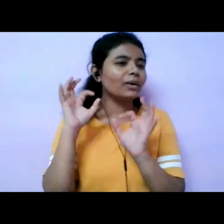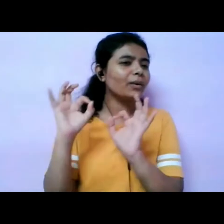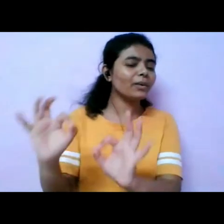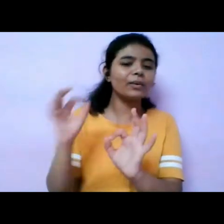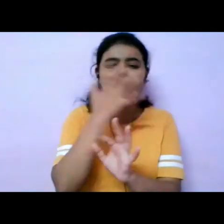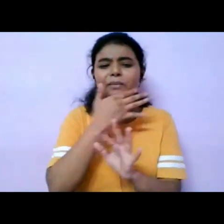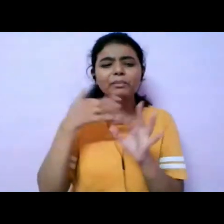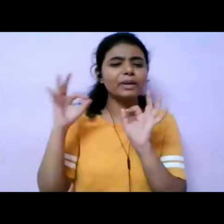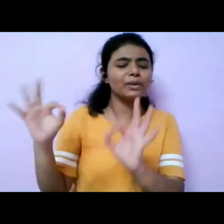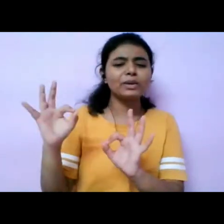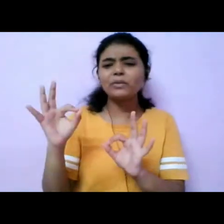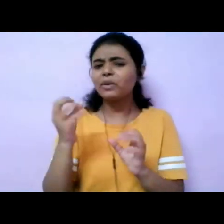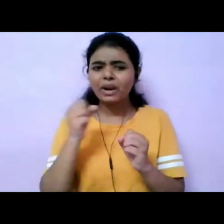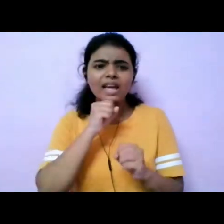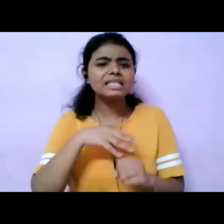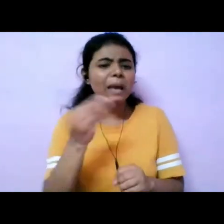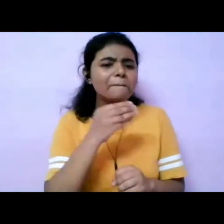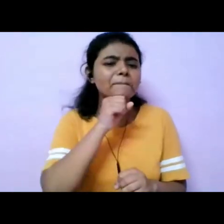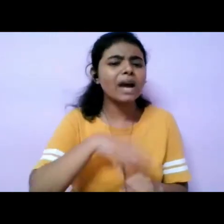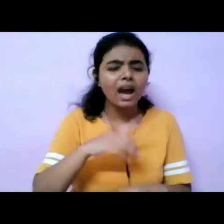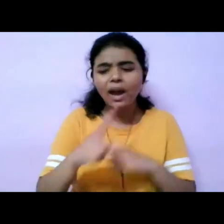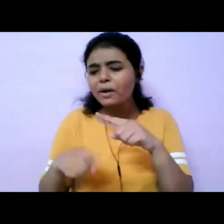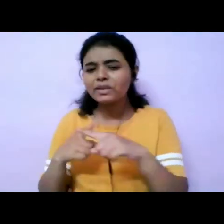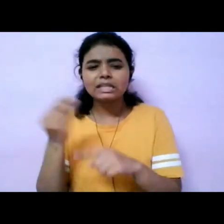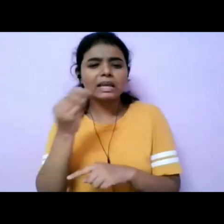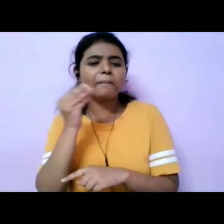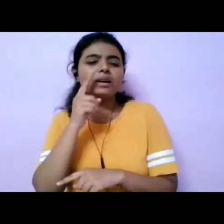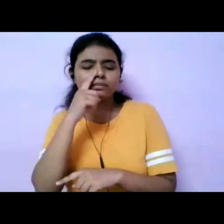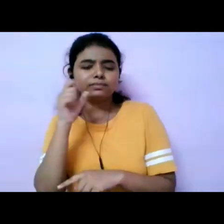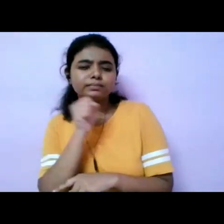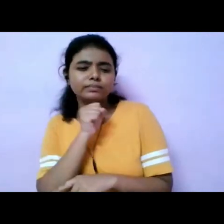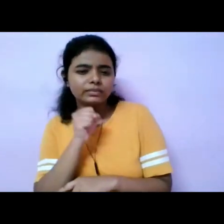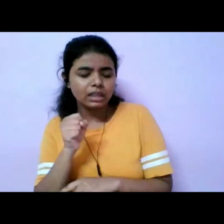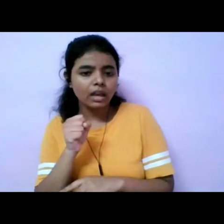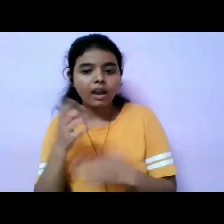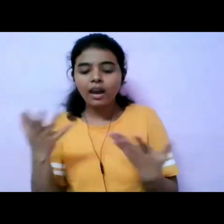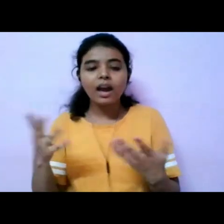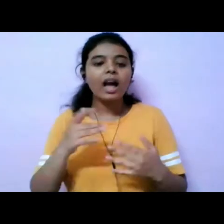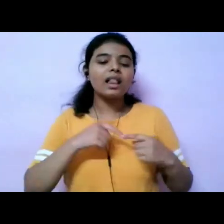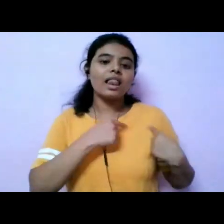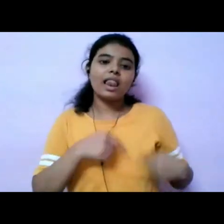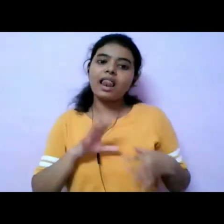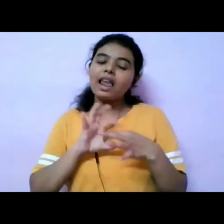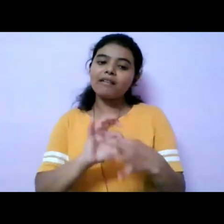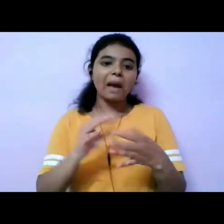old. Yes, I loved you with my whole heart. I never had a map.